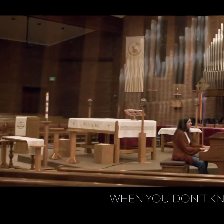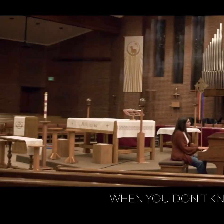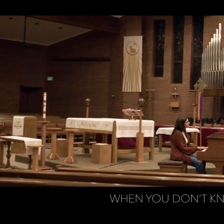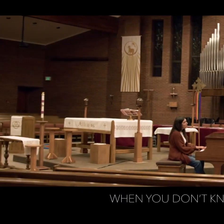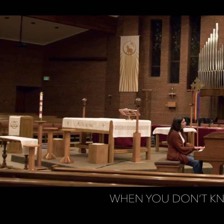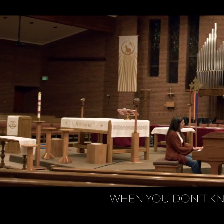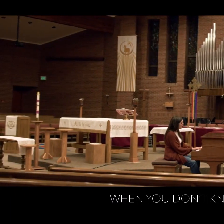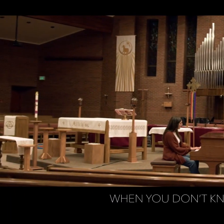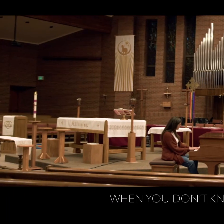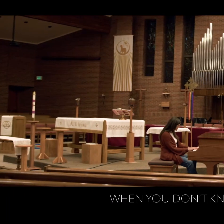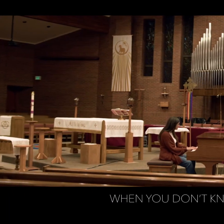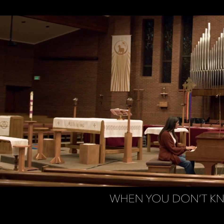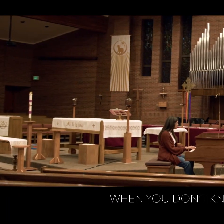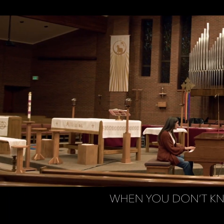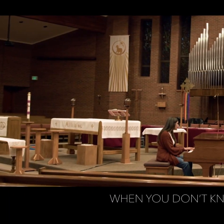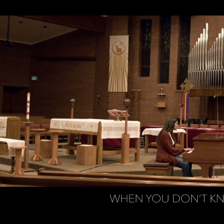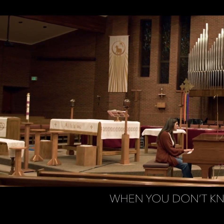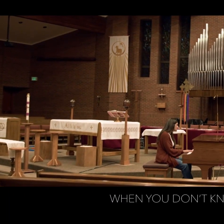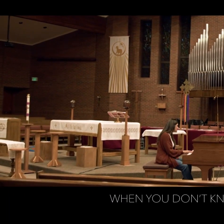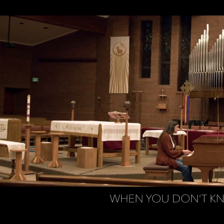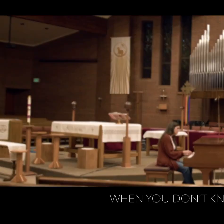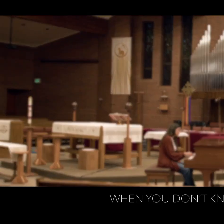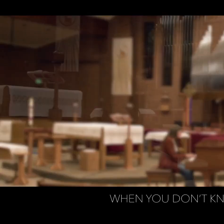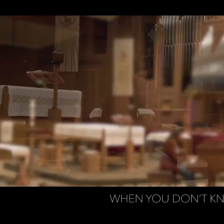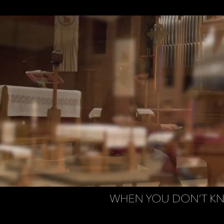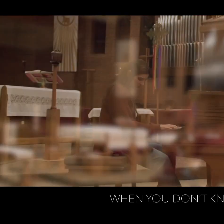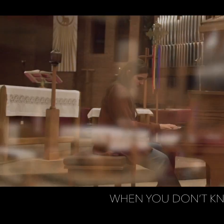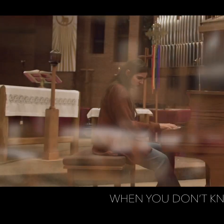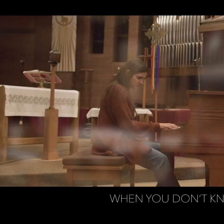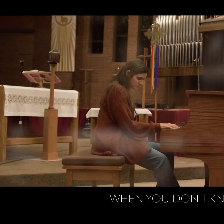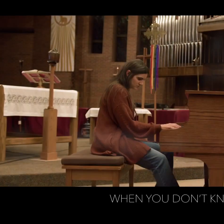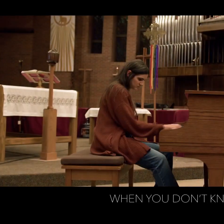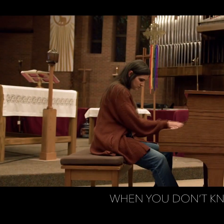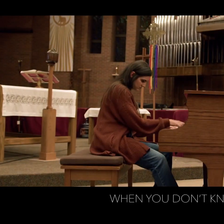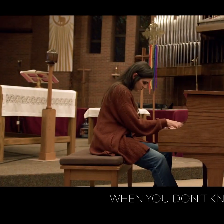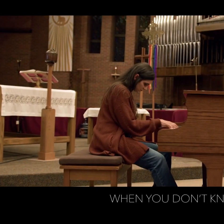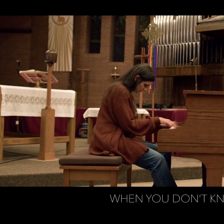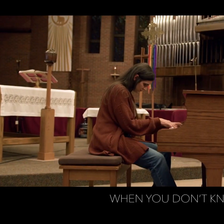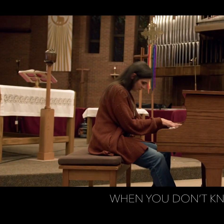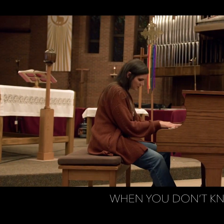When you don't know how to forgive,